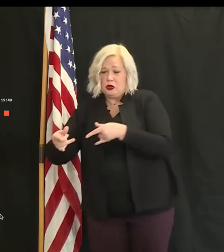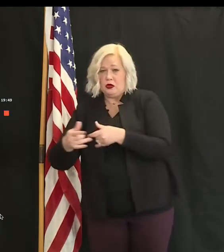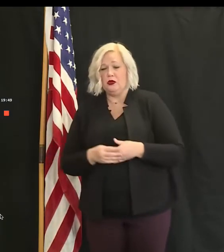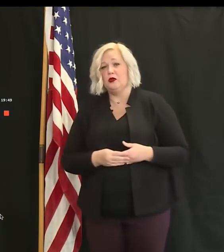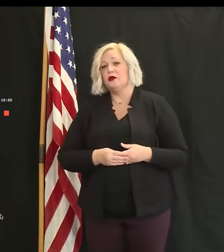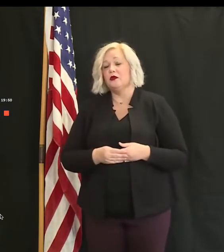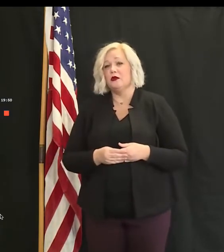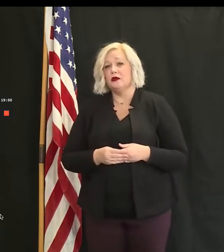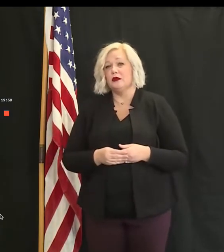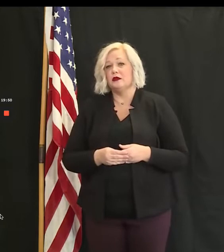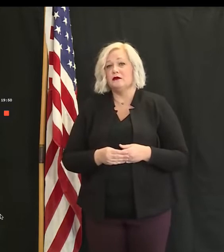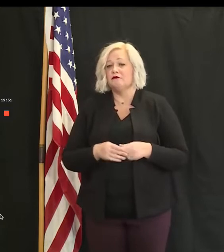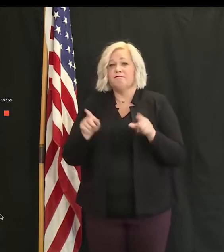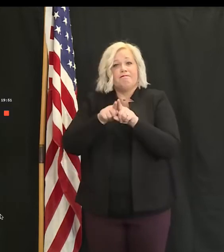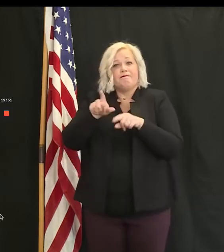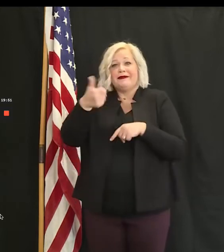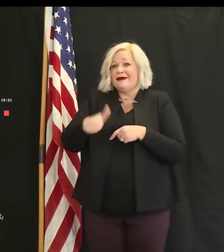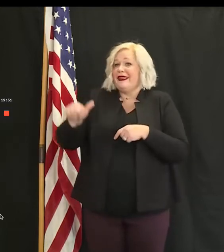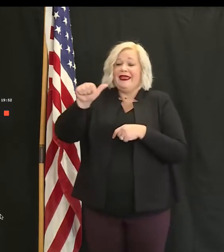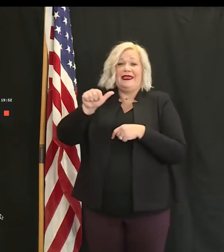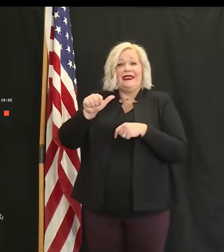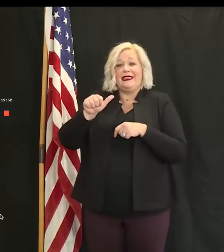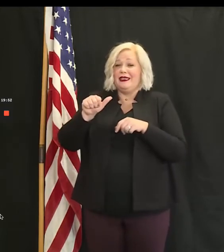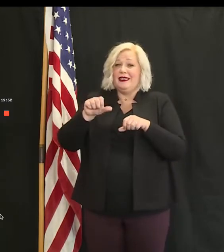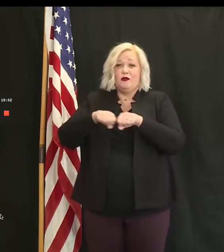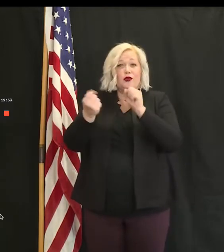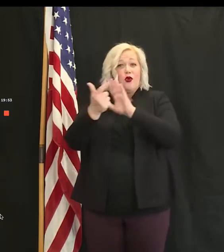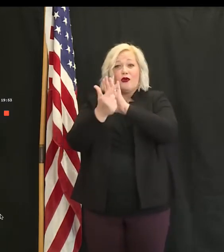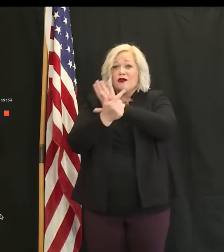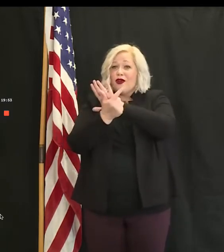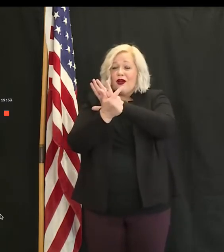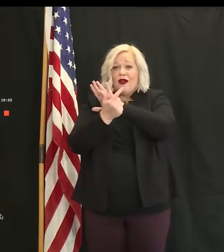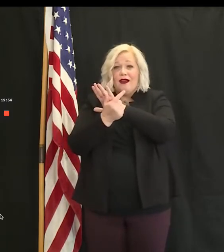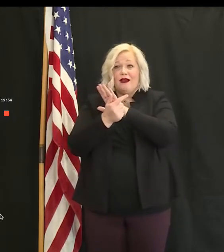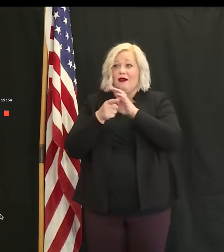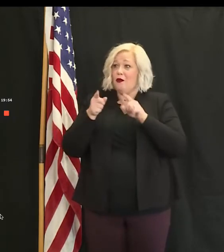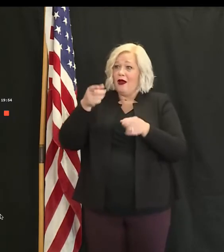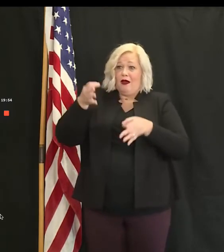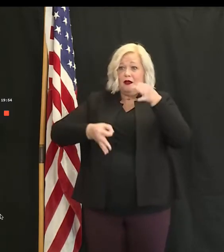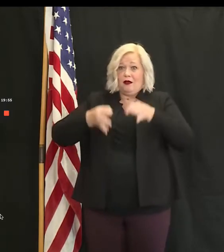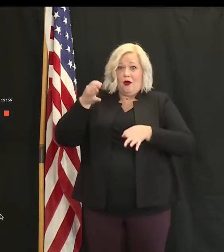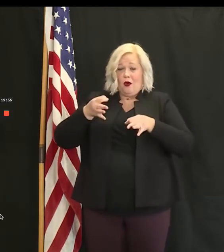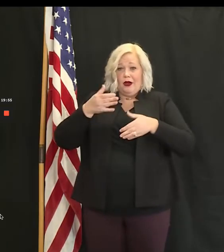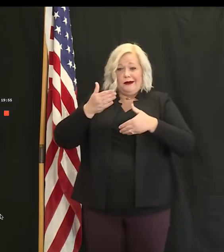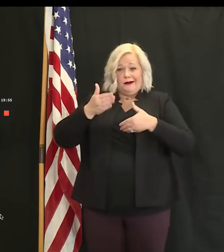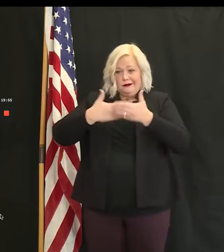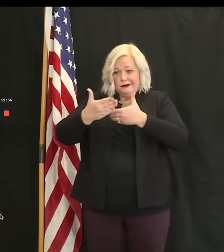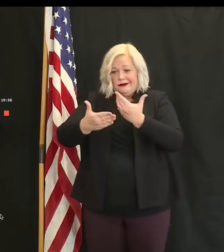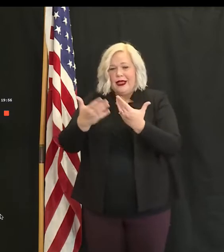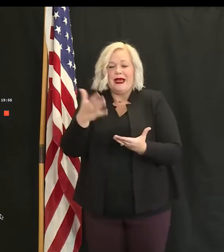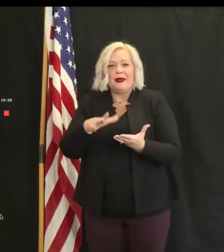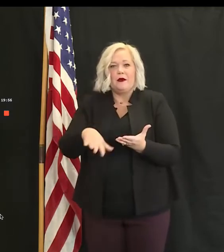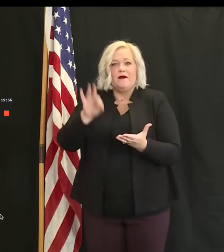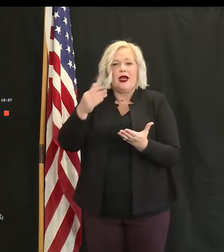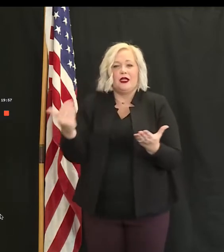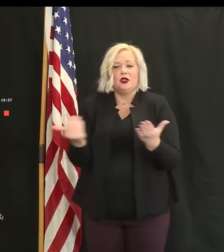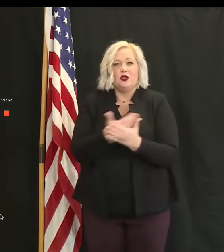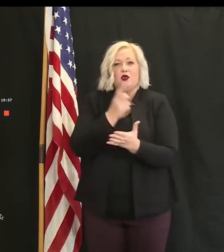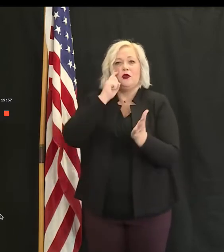Like any criminal case, as it proceeds through the court system, new evidence may come to light or